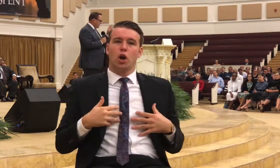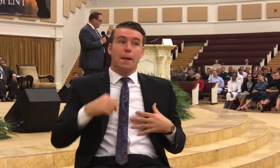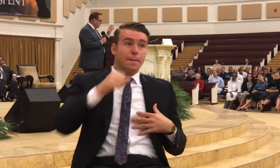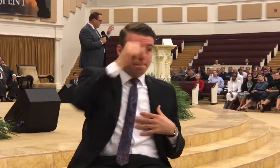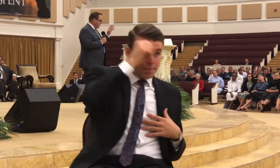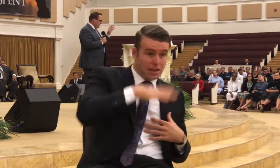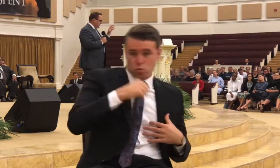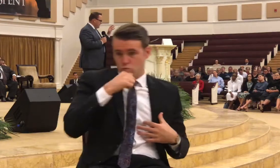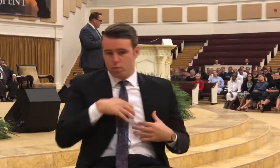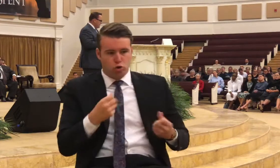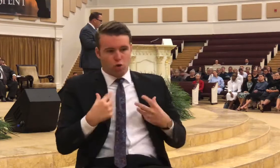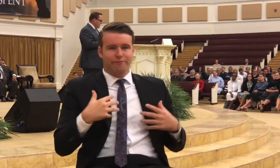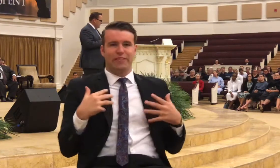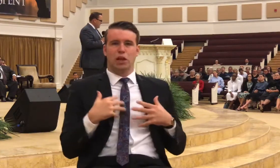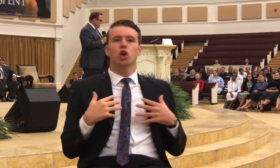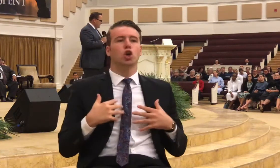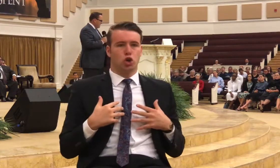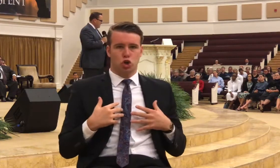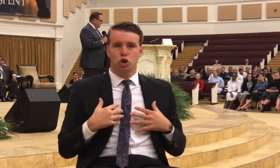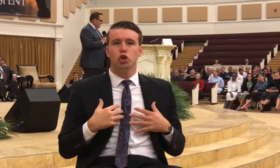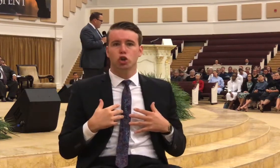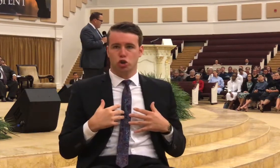woman.